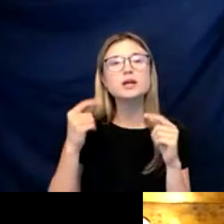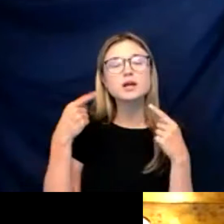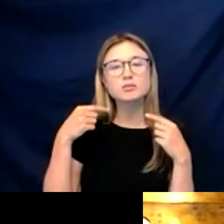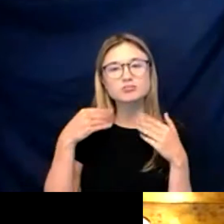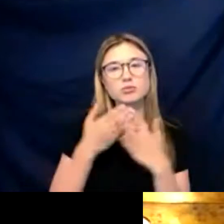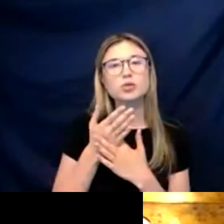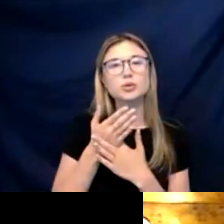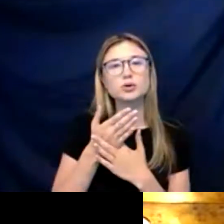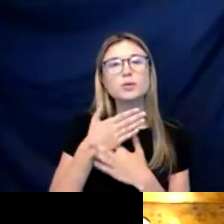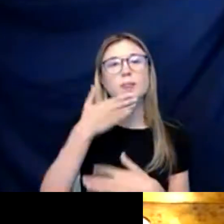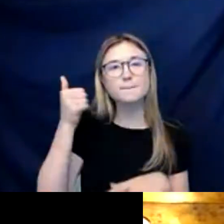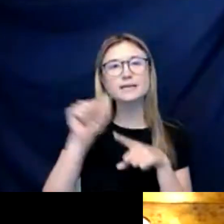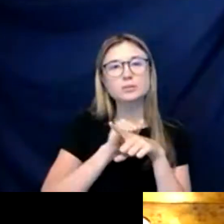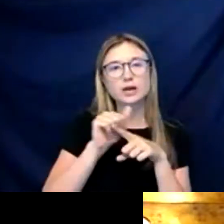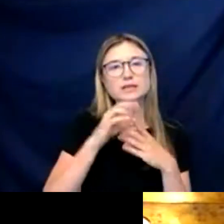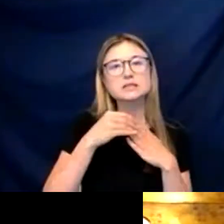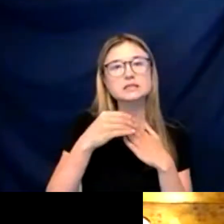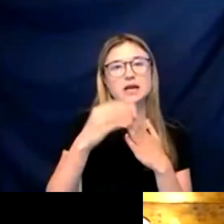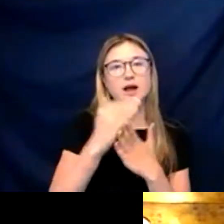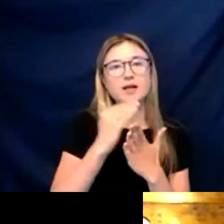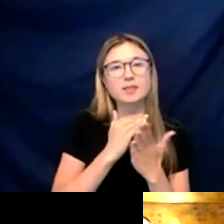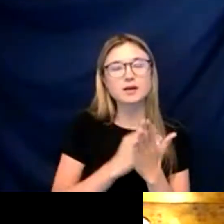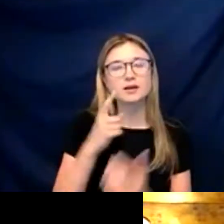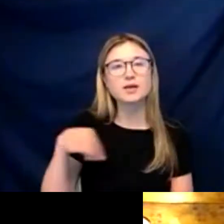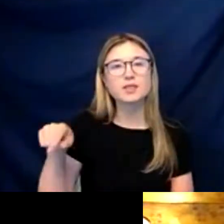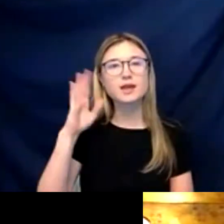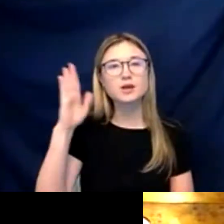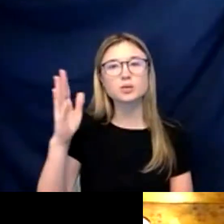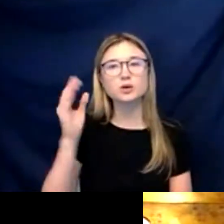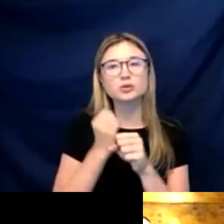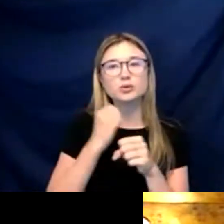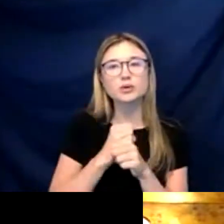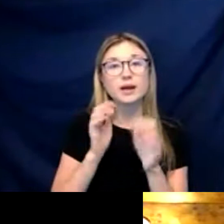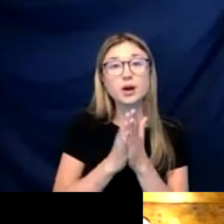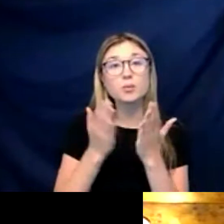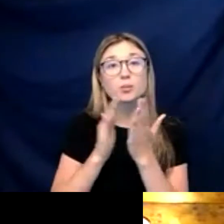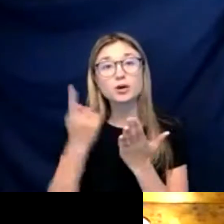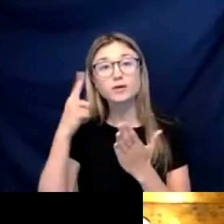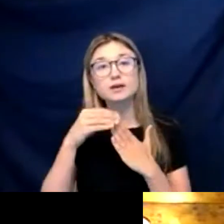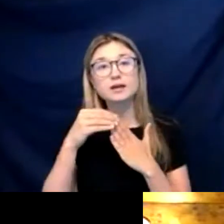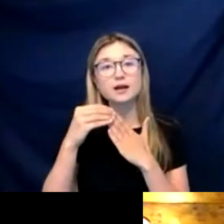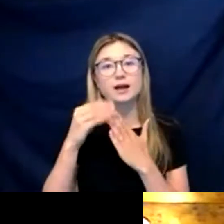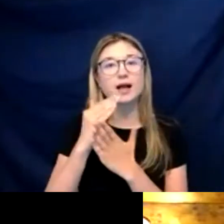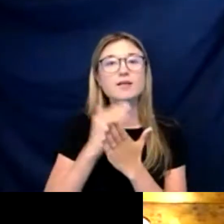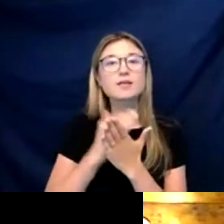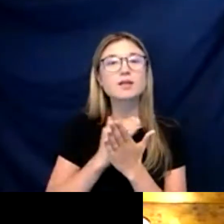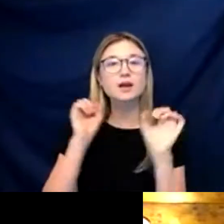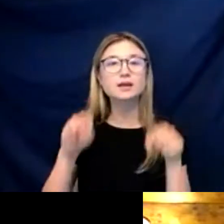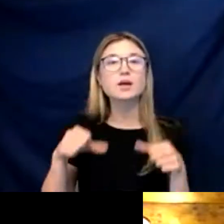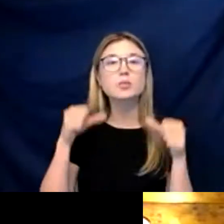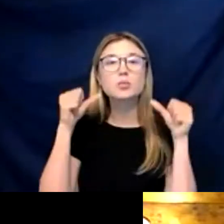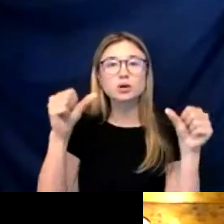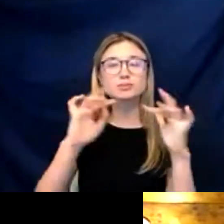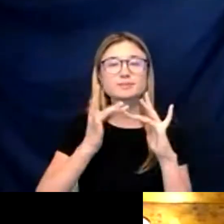practices guidelines. So they are going to create this guideline book that can be posted on websites and then also